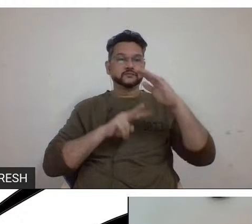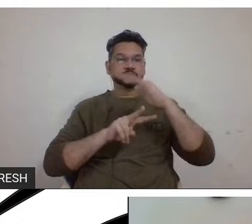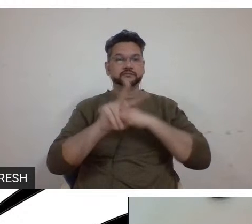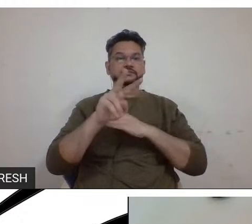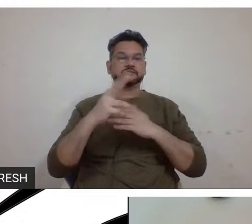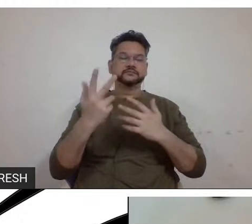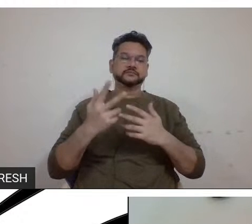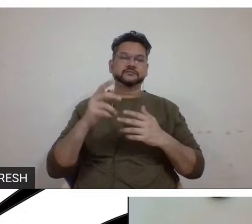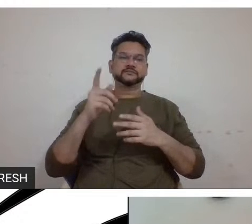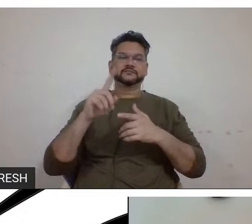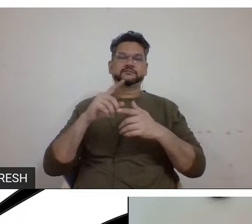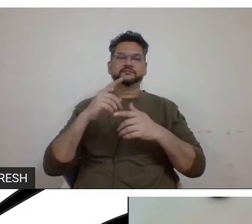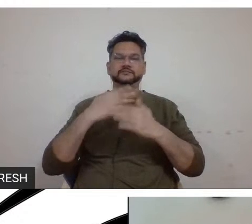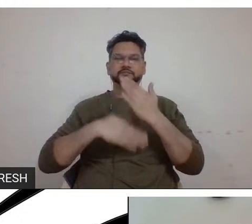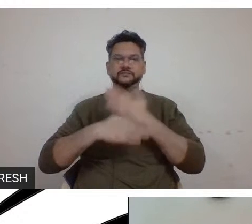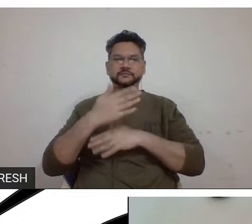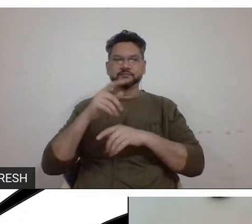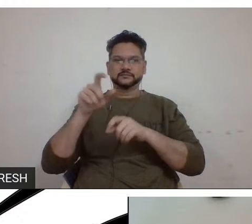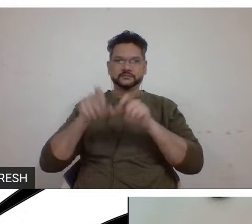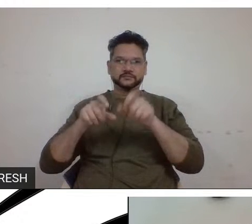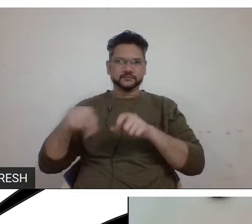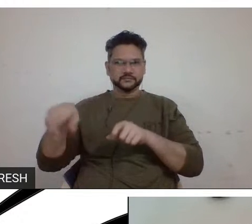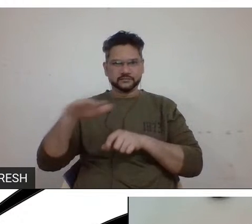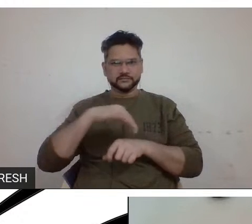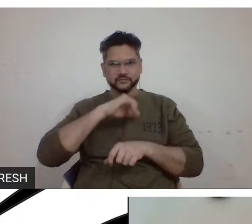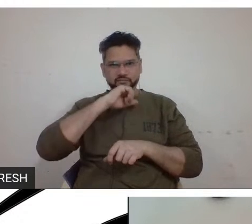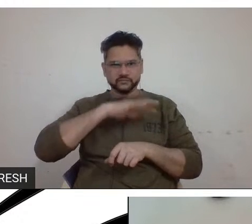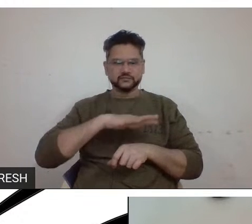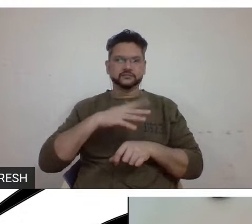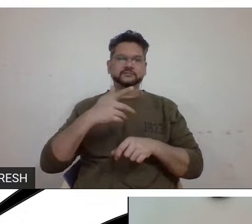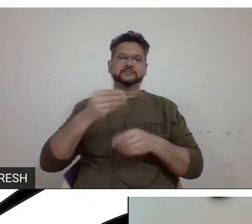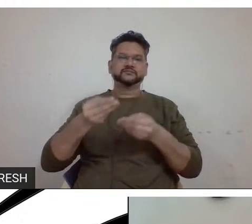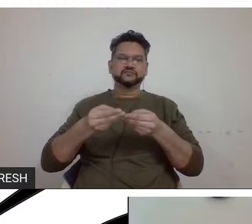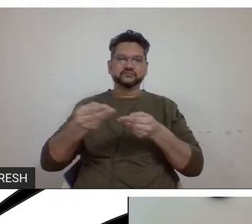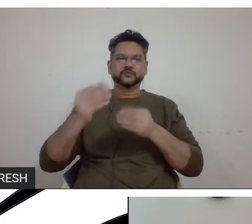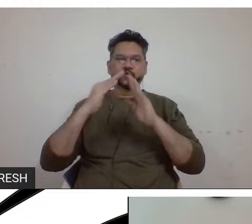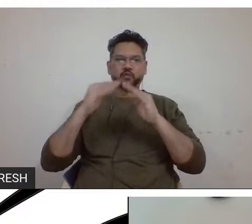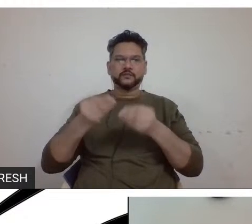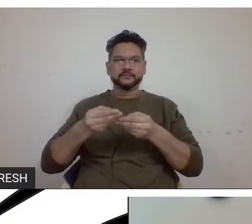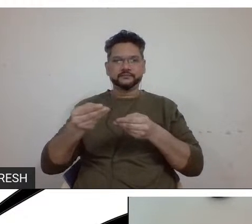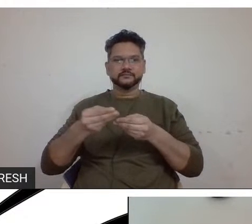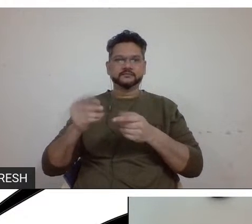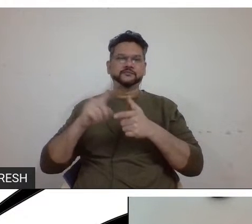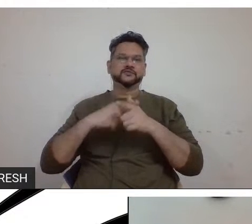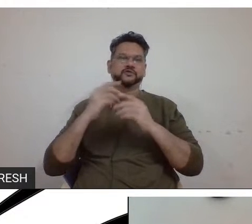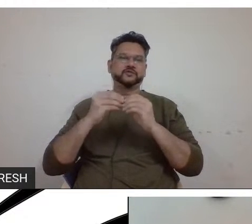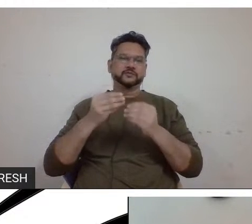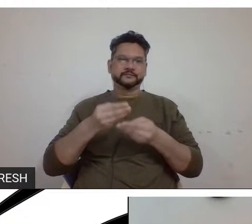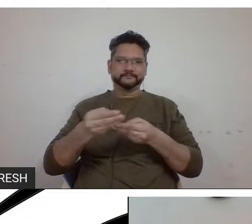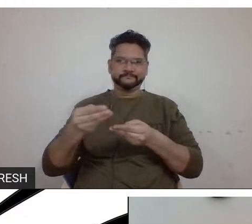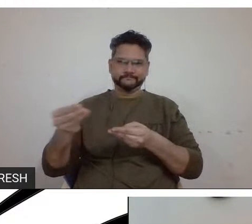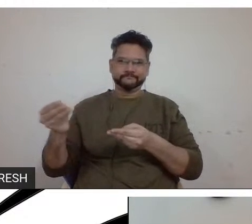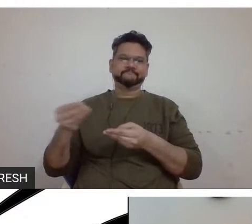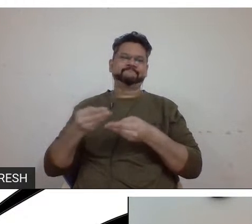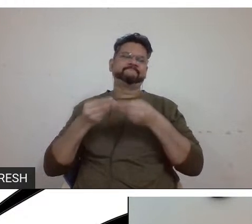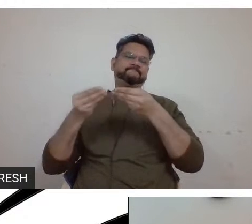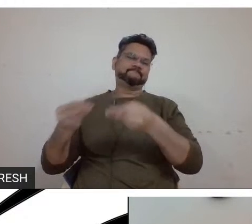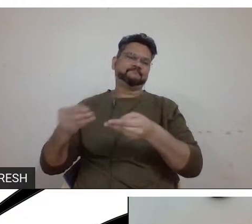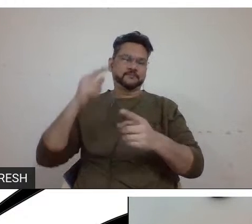He, along with the team, are constantly doing local market scan to create job opportunities for the youth.